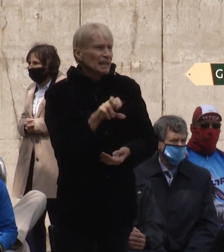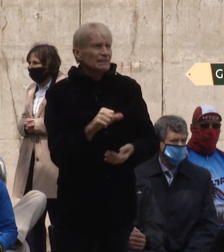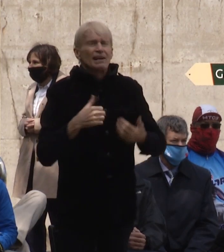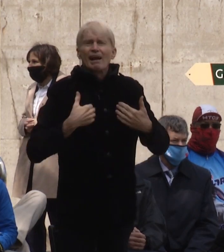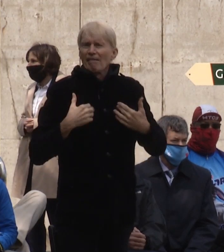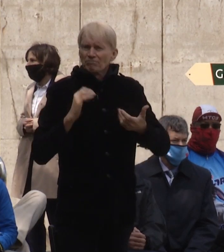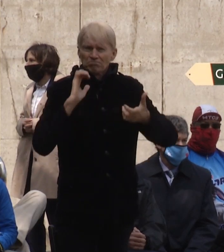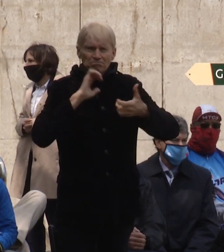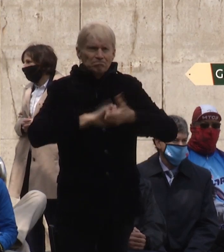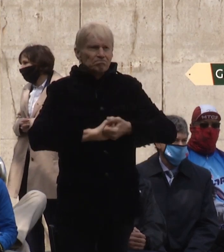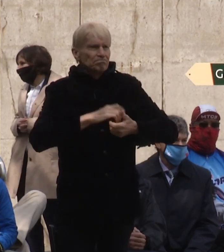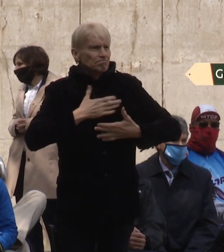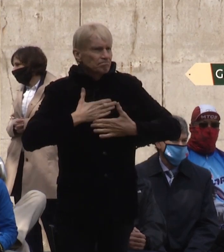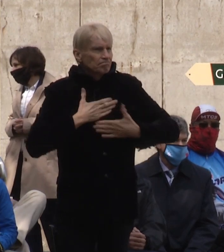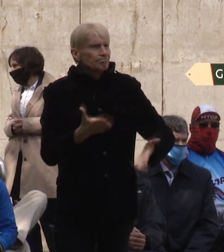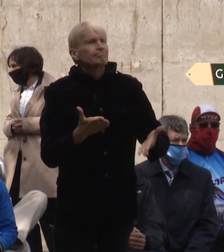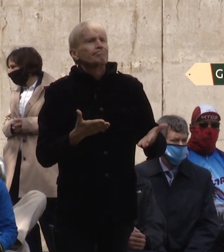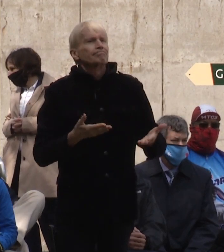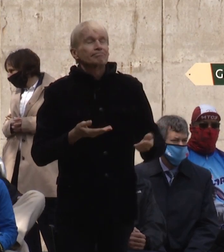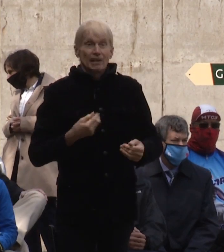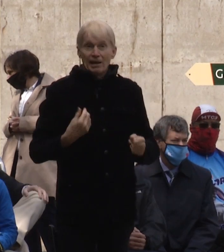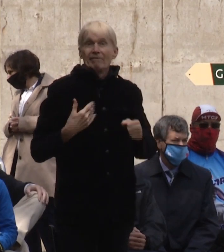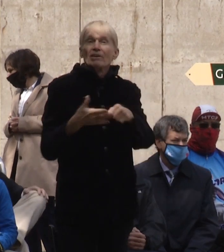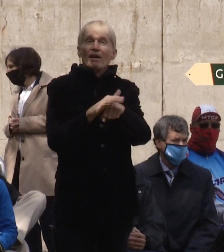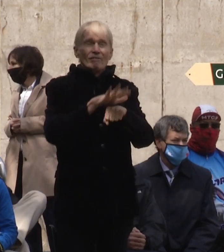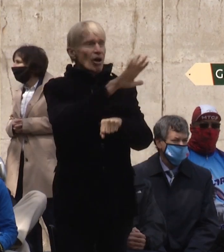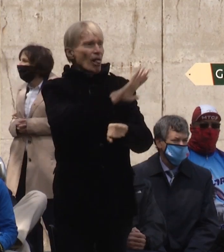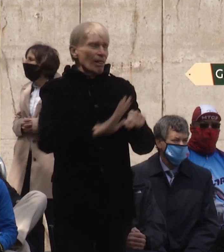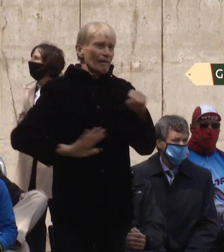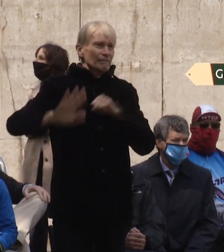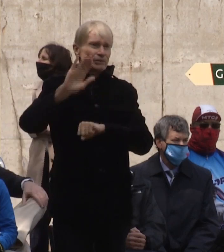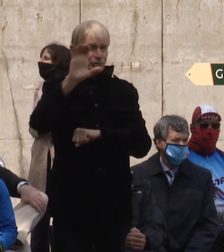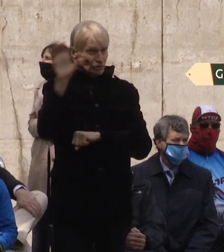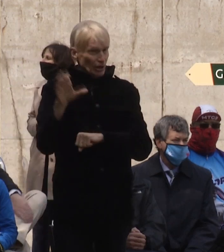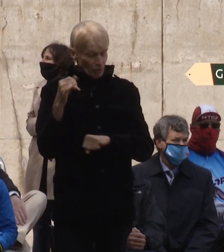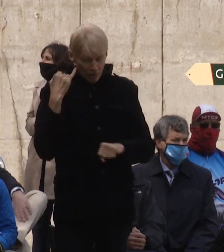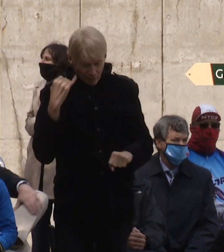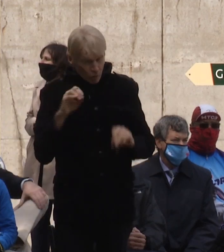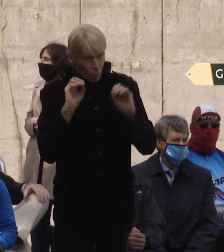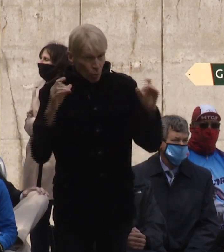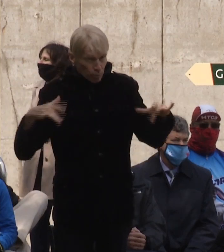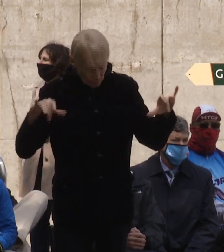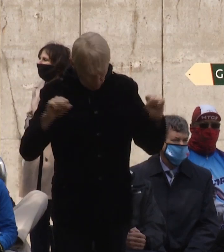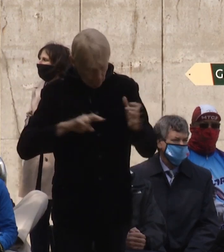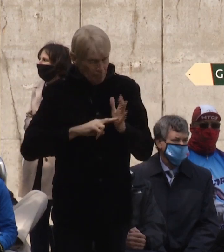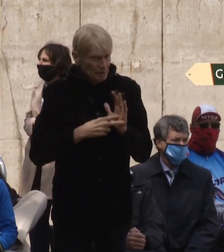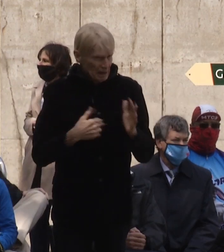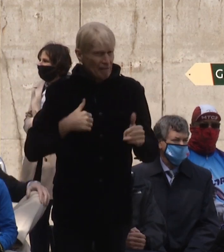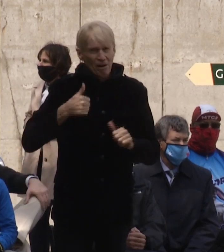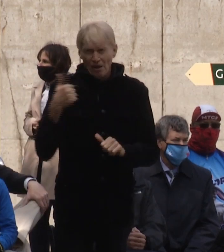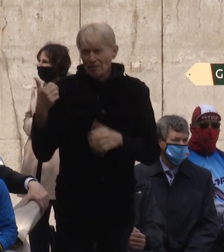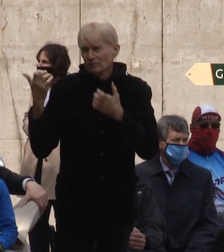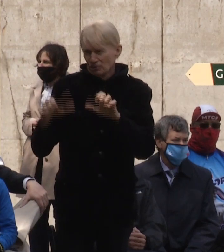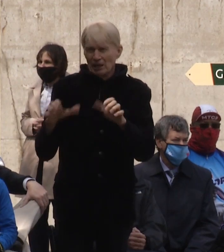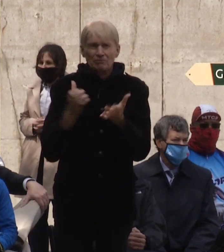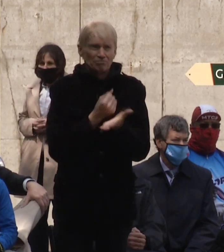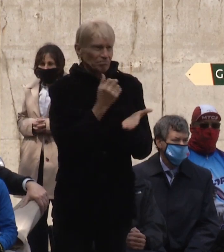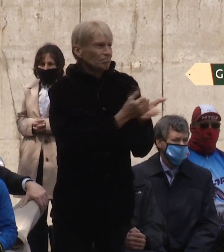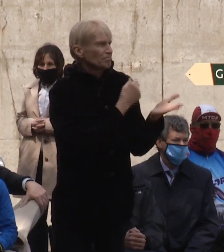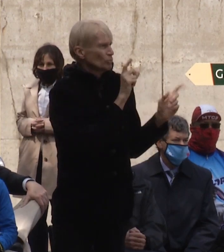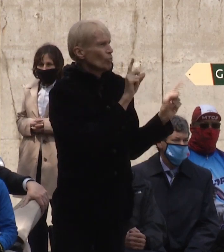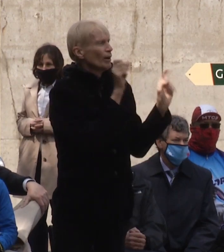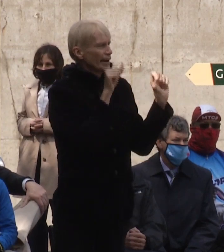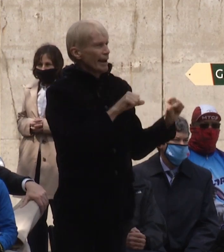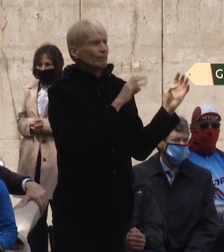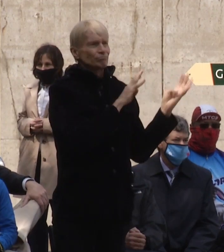partners for us. They're covered in most areas of the city, and where they're not, we've got other opportunities for people to get